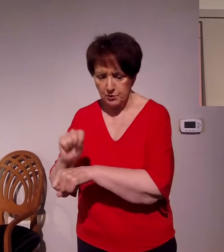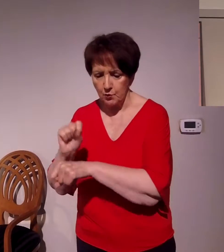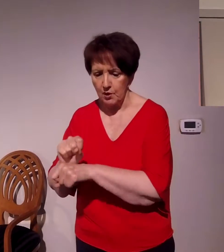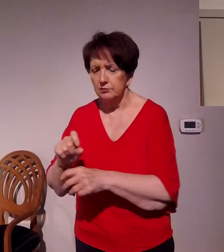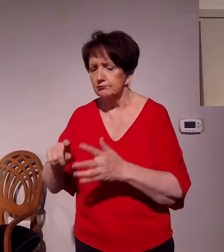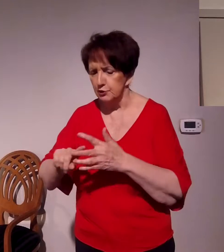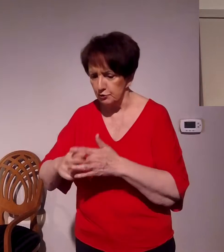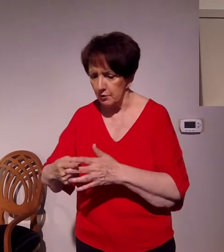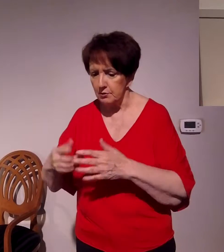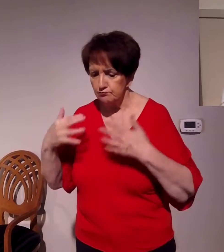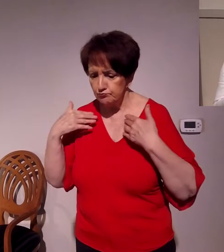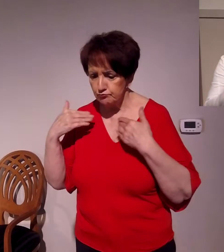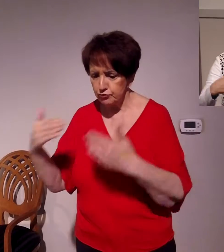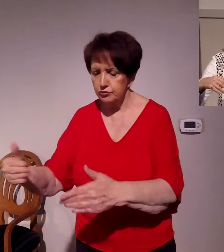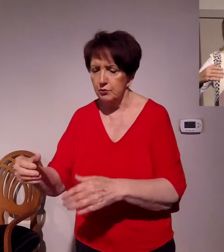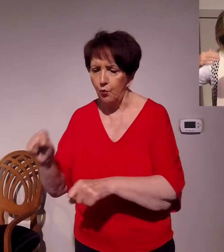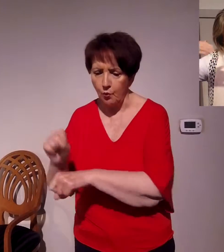work.